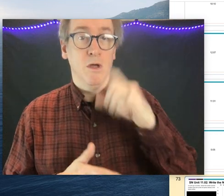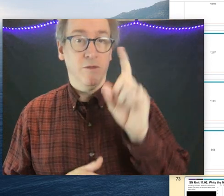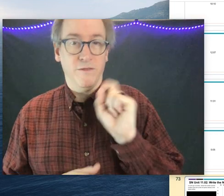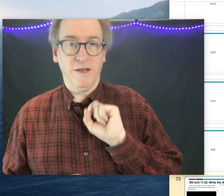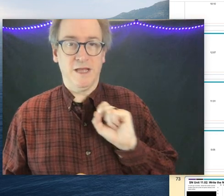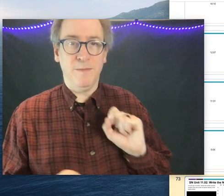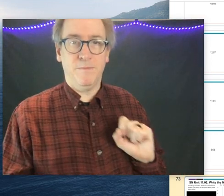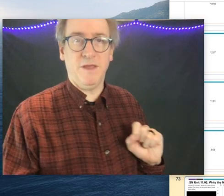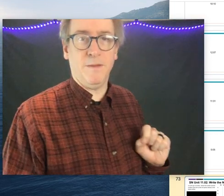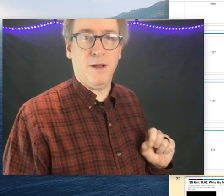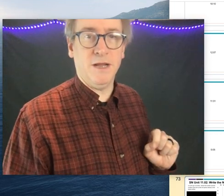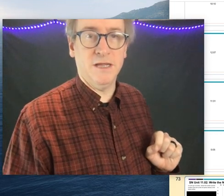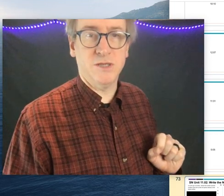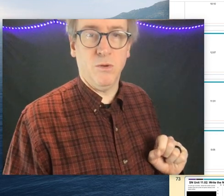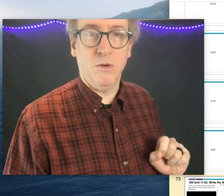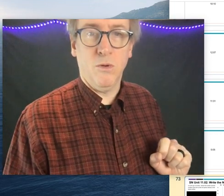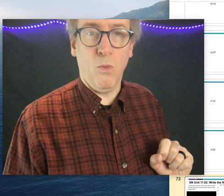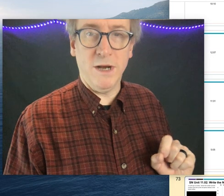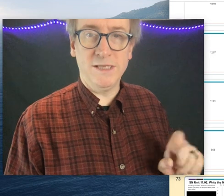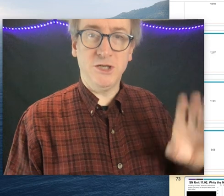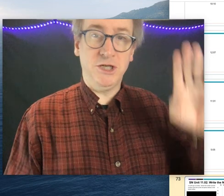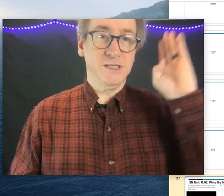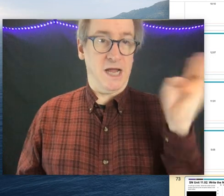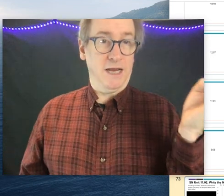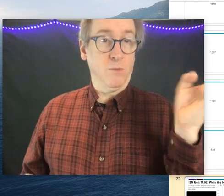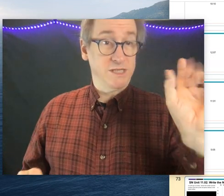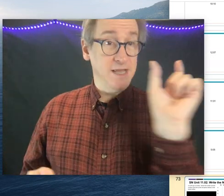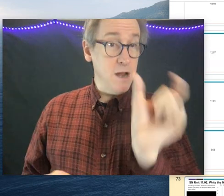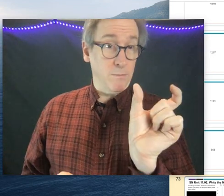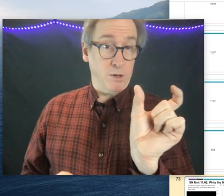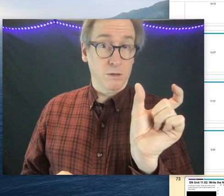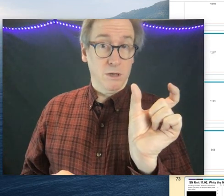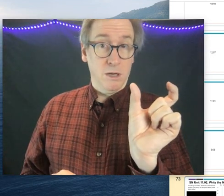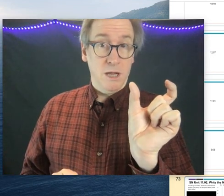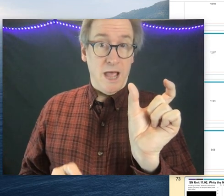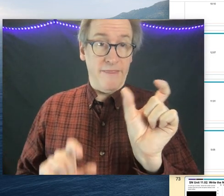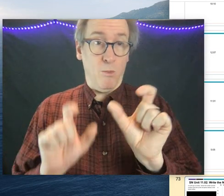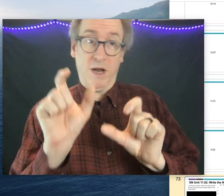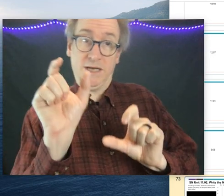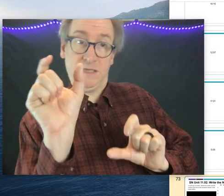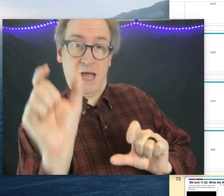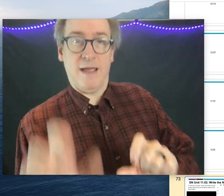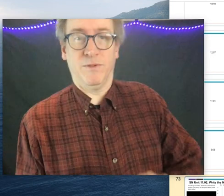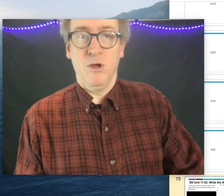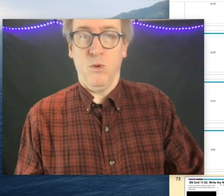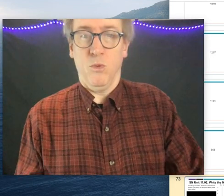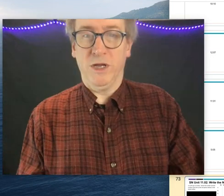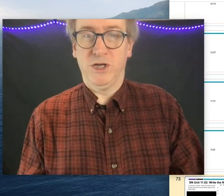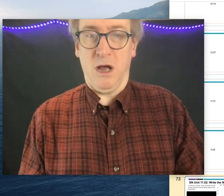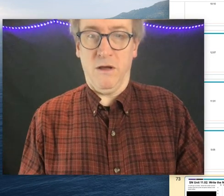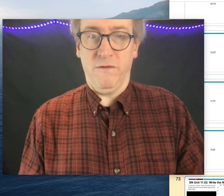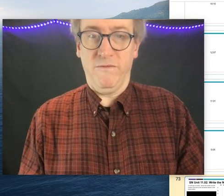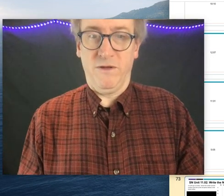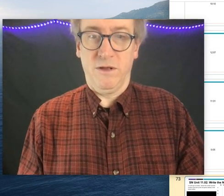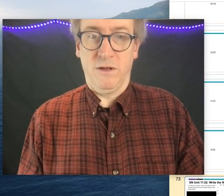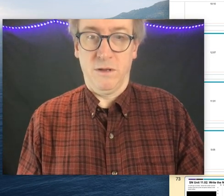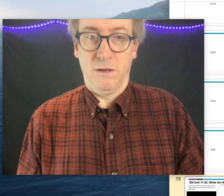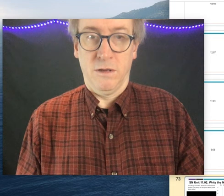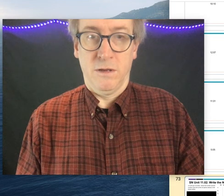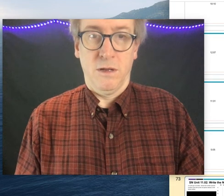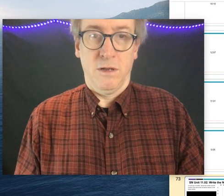So the thing to think about is, what is it she's signing? What's the number? And then what type? Which of